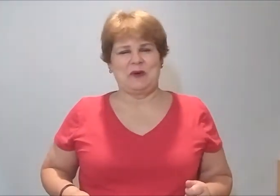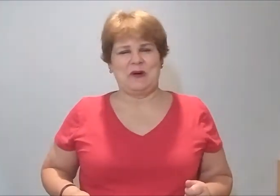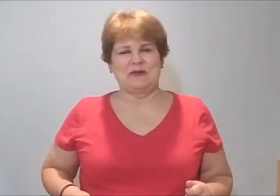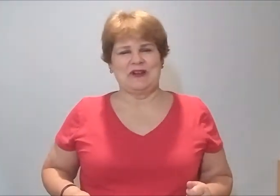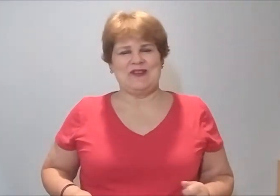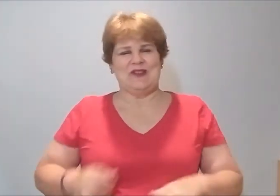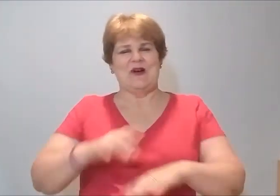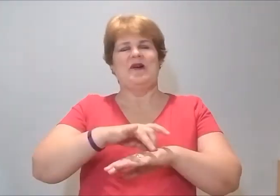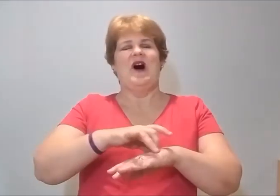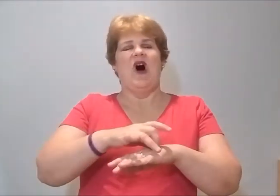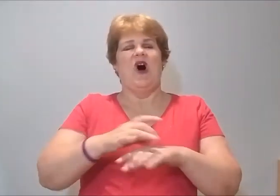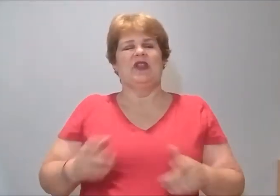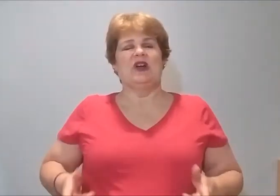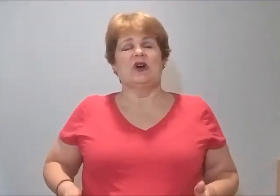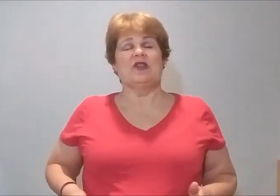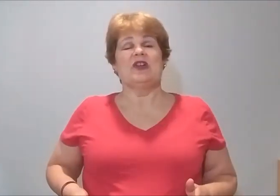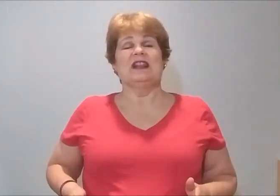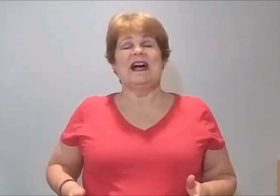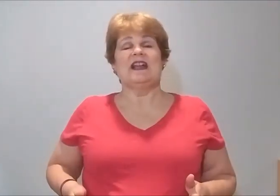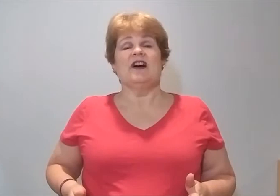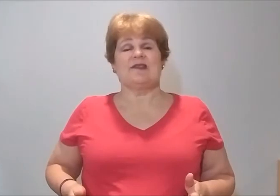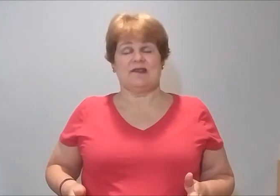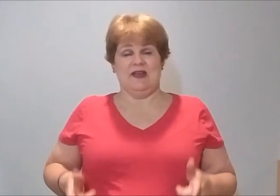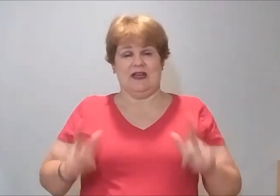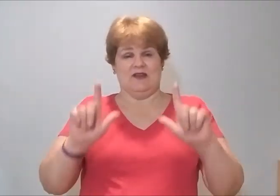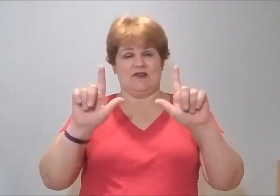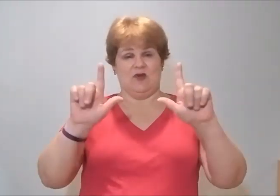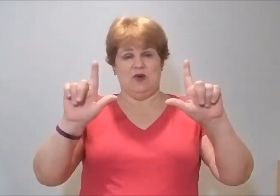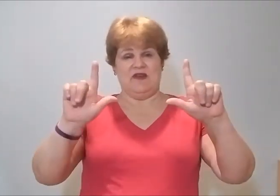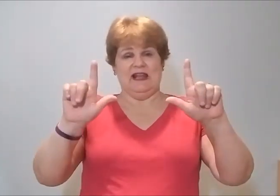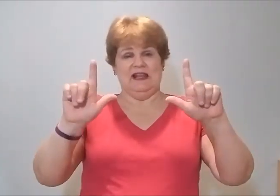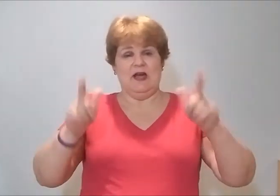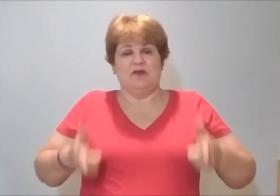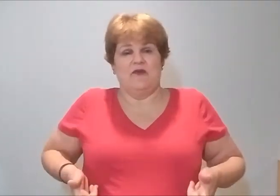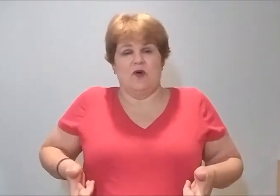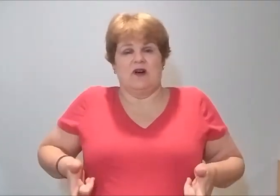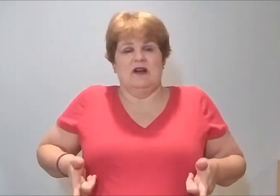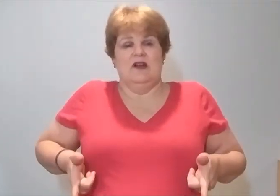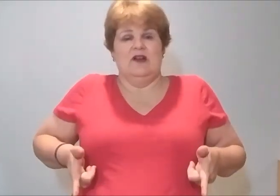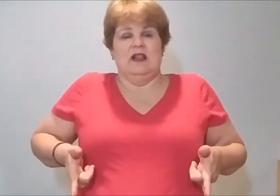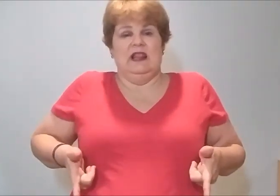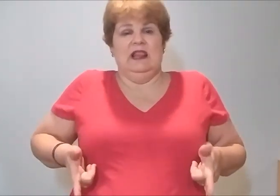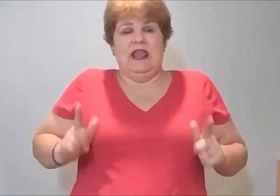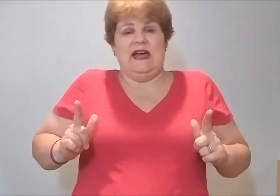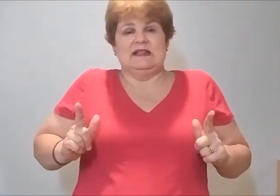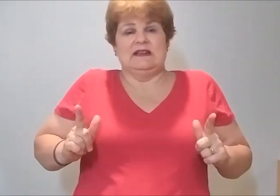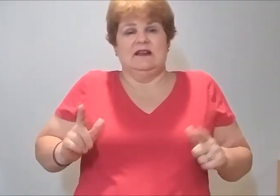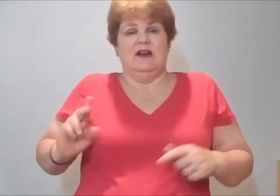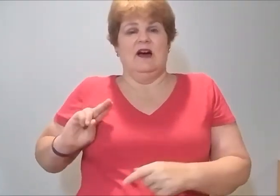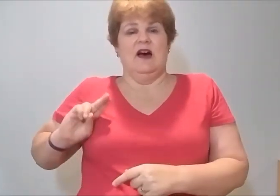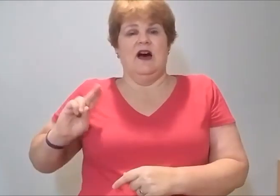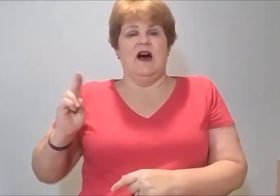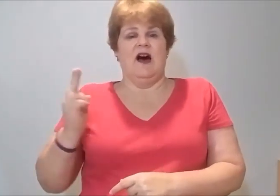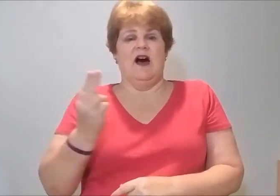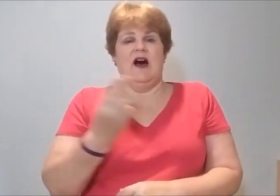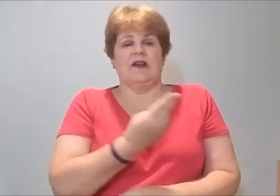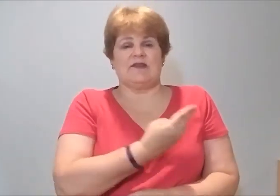going really slow. All the earth, let us sing. So we've had let before. Let